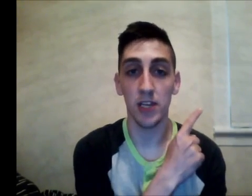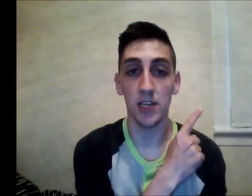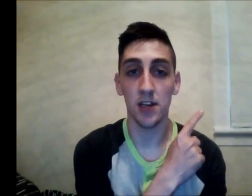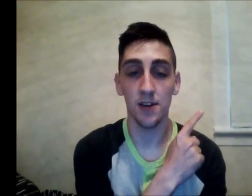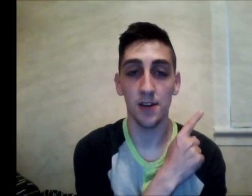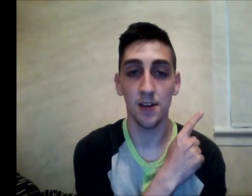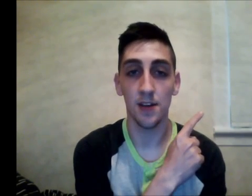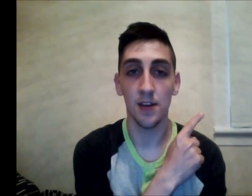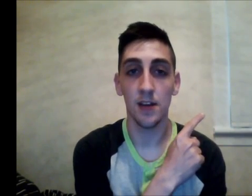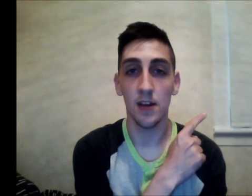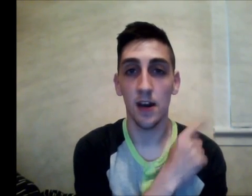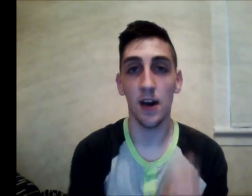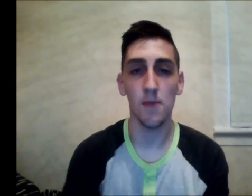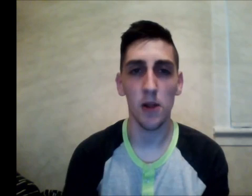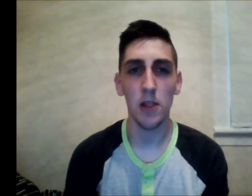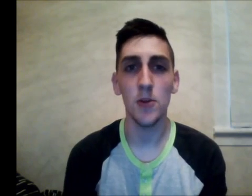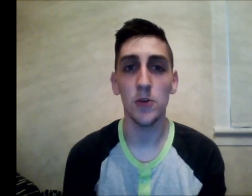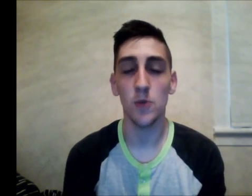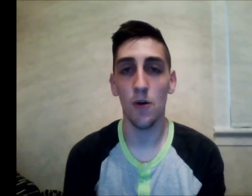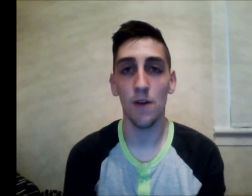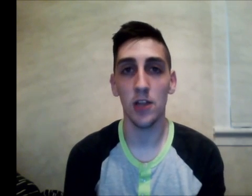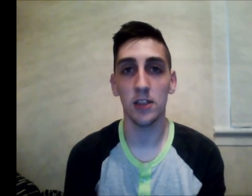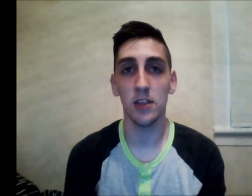here. Let me know as well if you like the